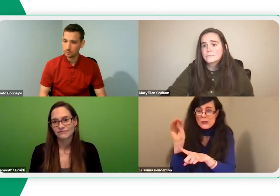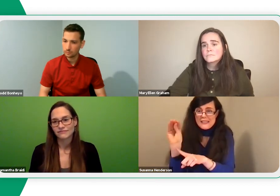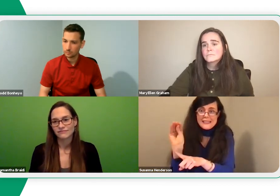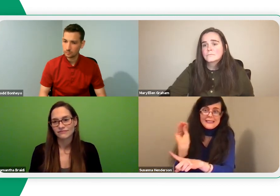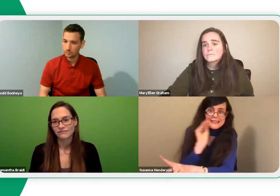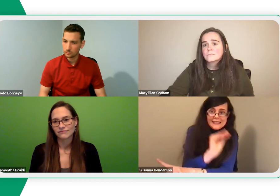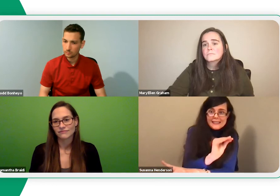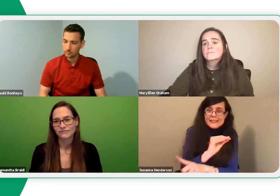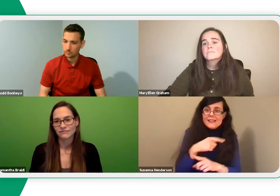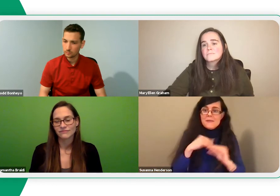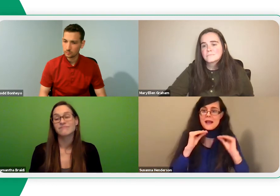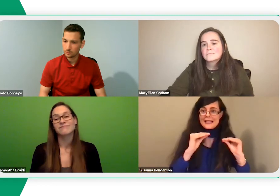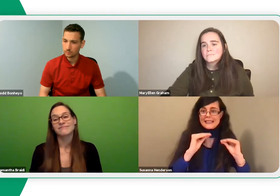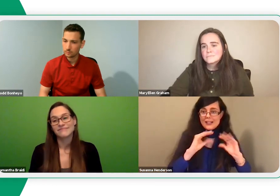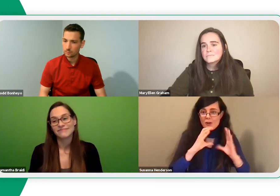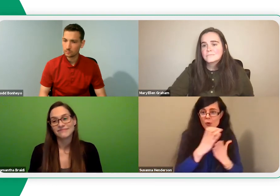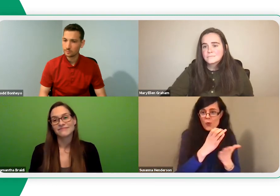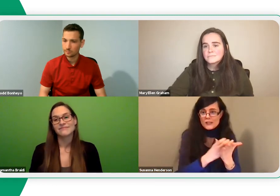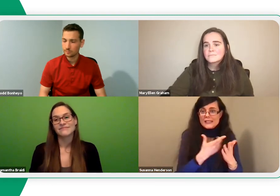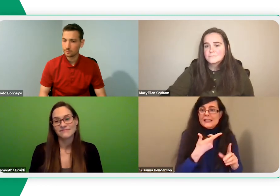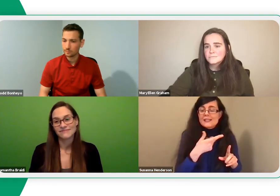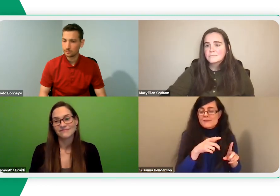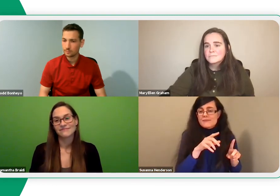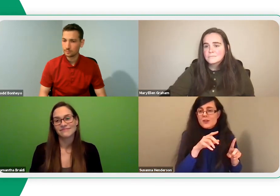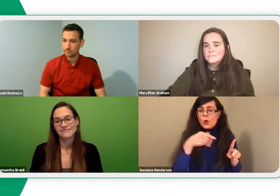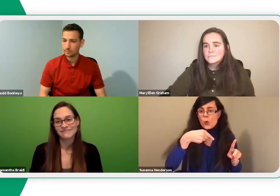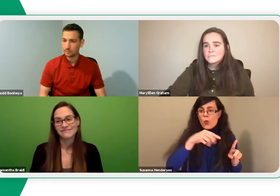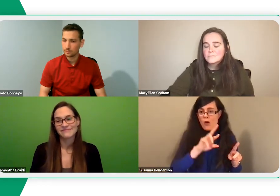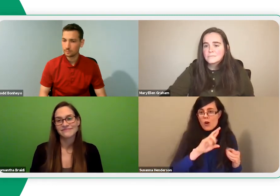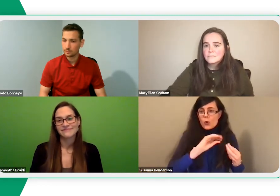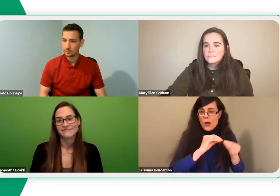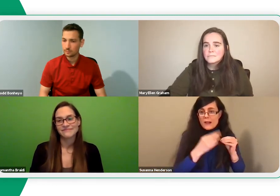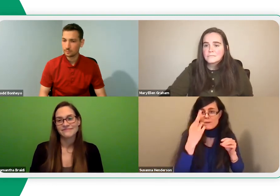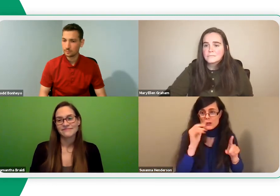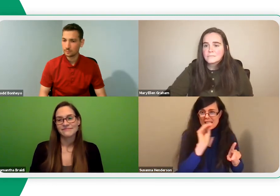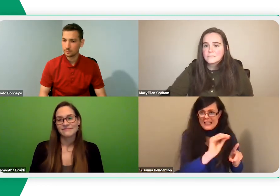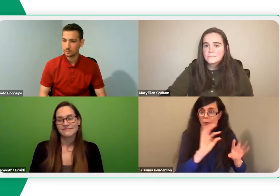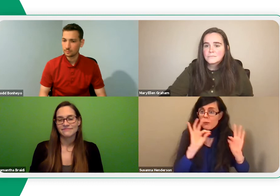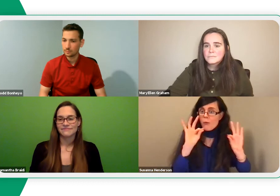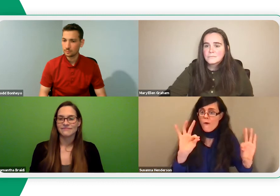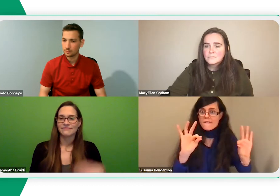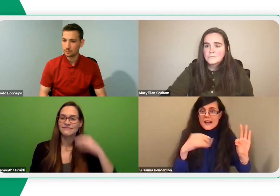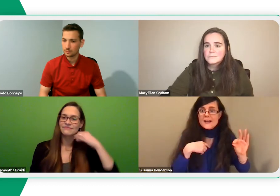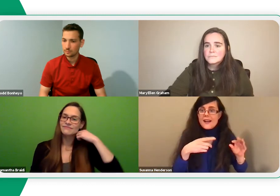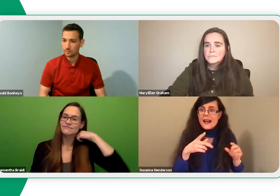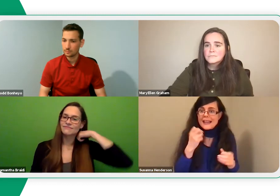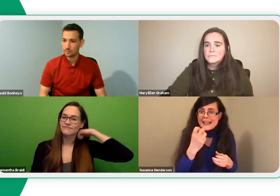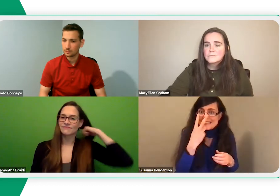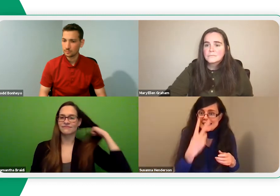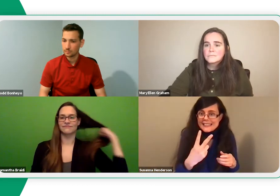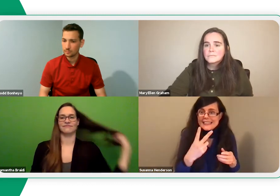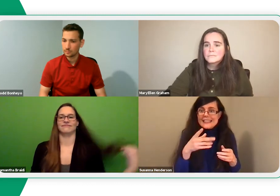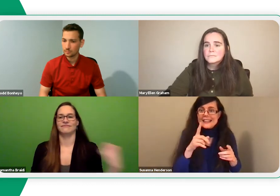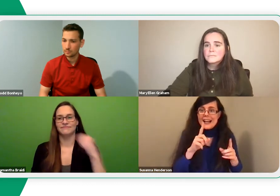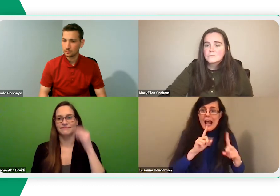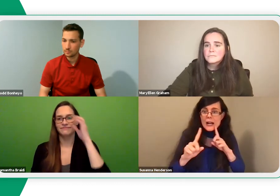the video that have been created. I utilize that in my teaching with my courses, with my quantitative reasoning class. I think